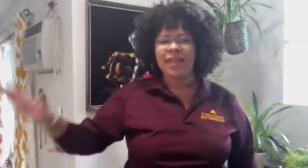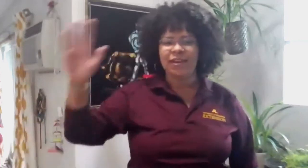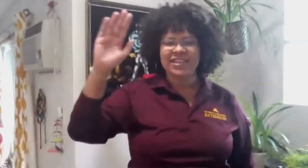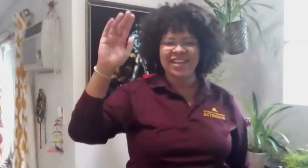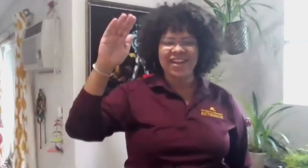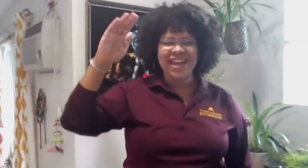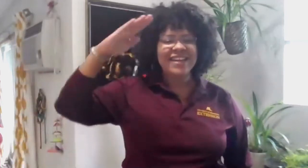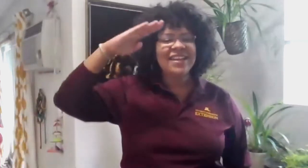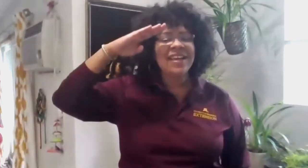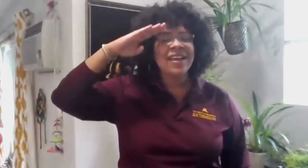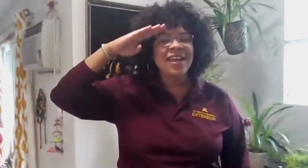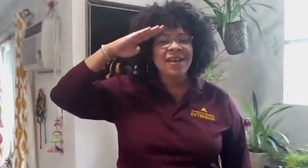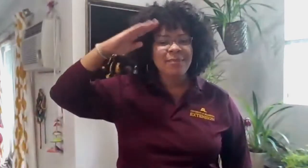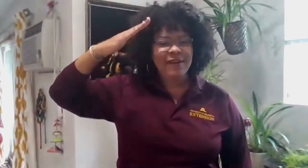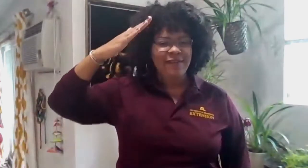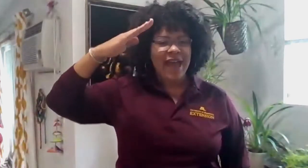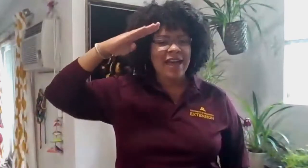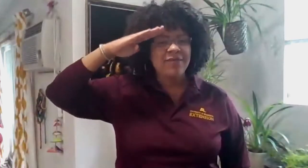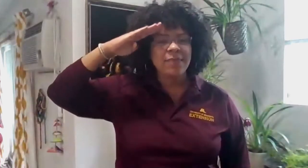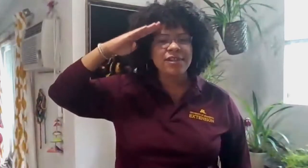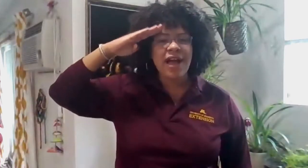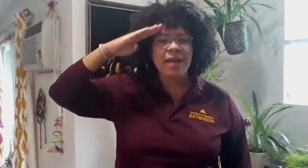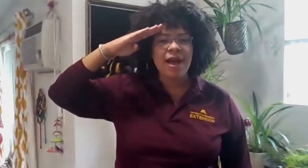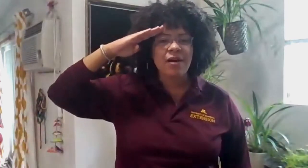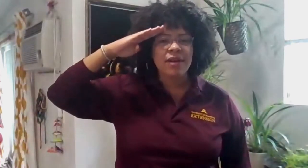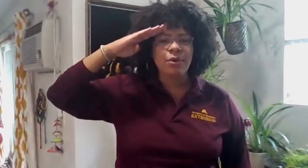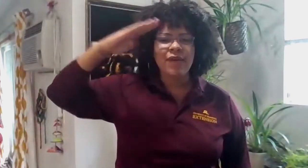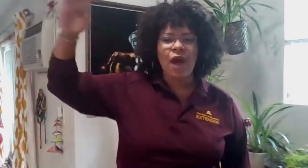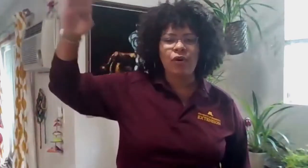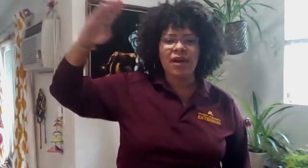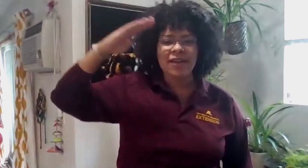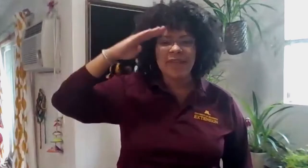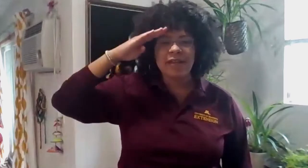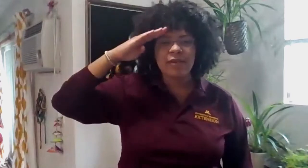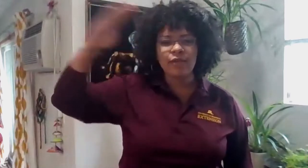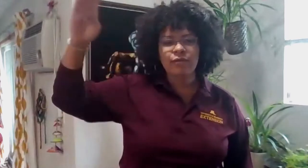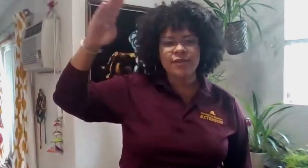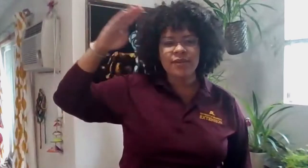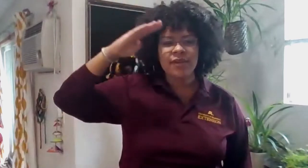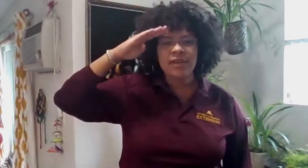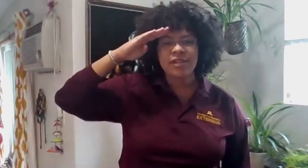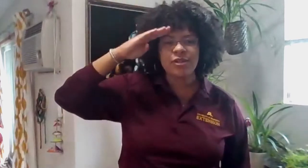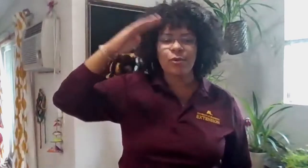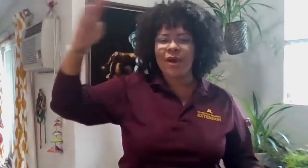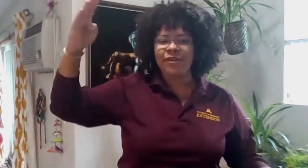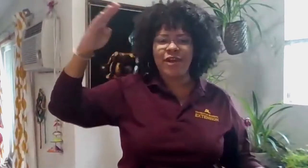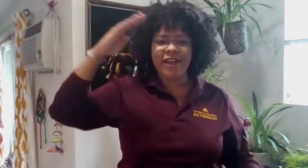You're gonna take your hand, put it flat, kind of up to your eyebrow, and move it out, kind of like a salute to the whoever you're talking